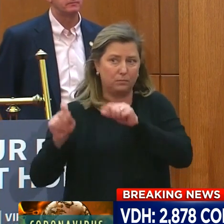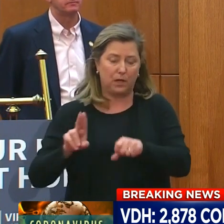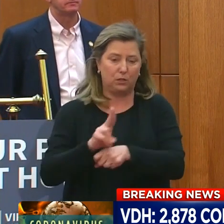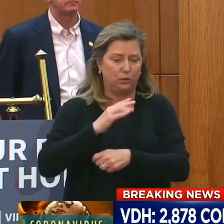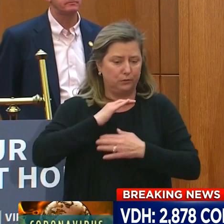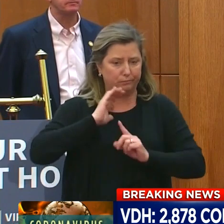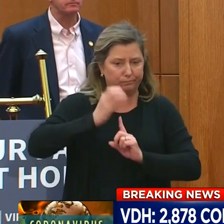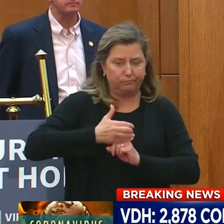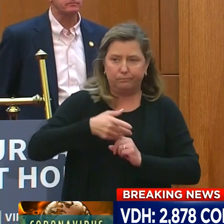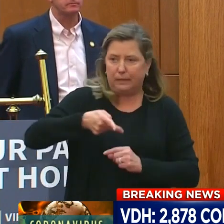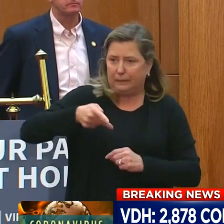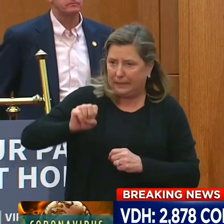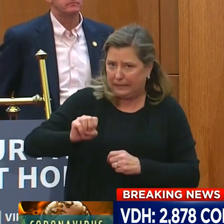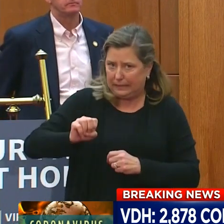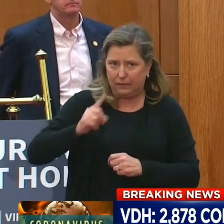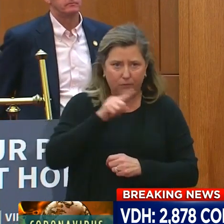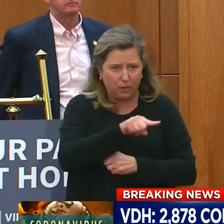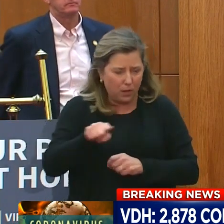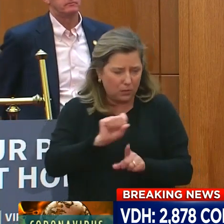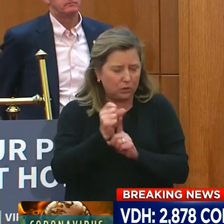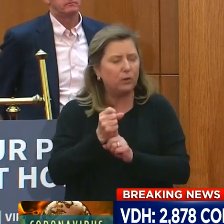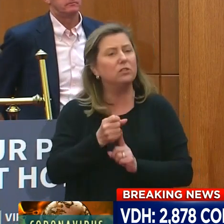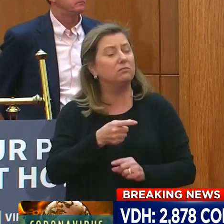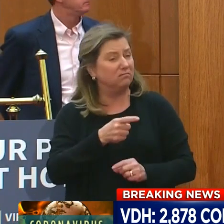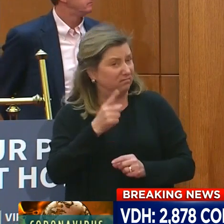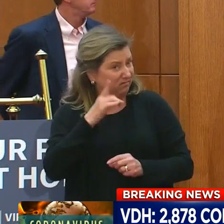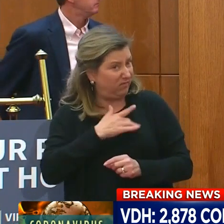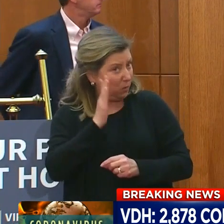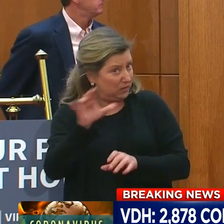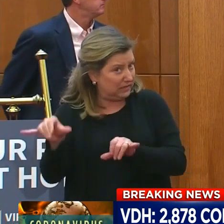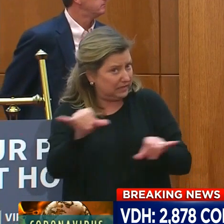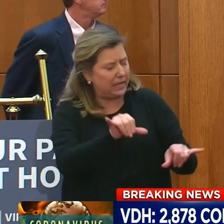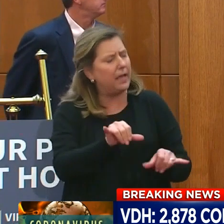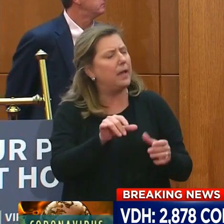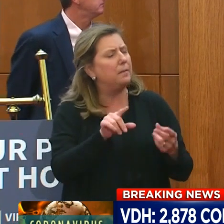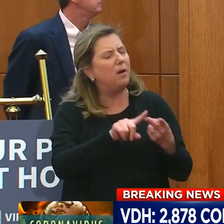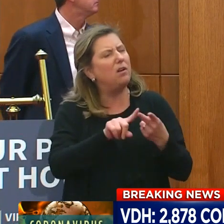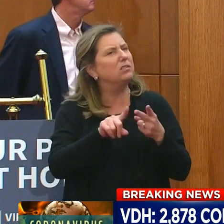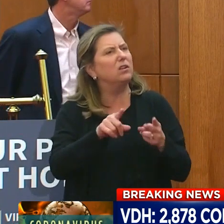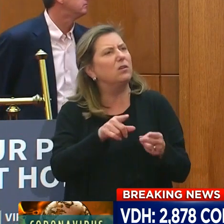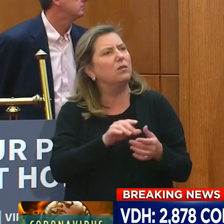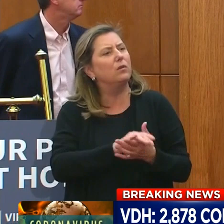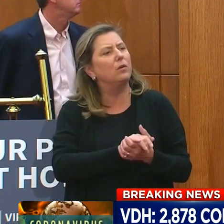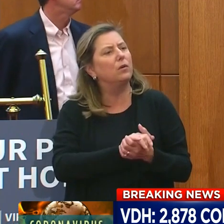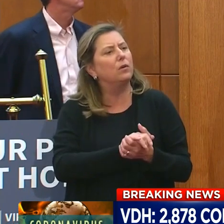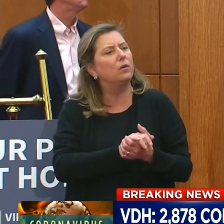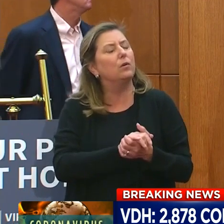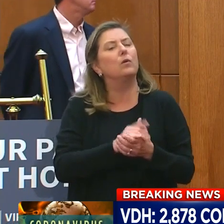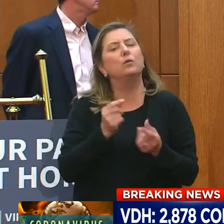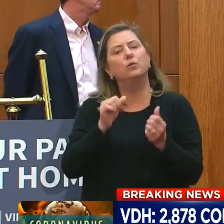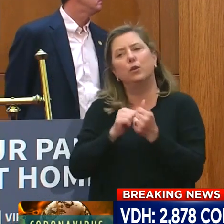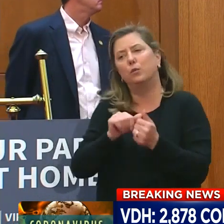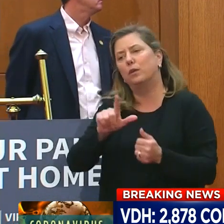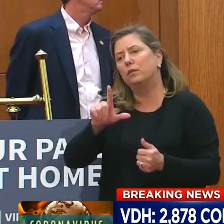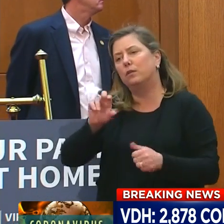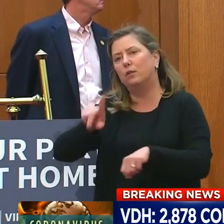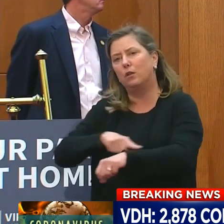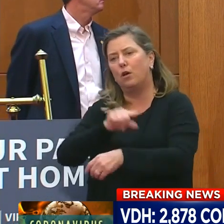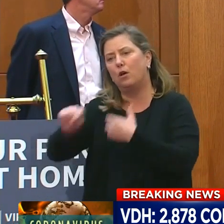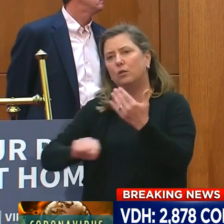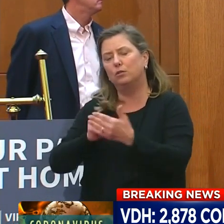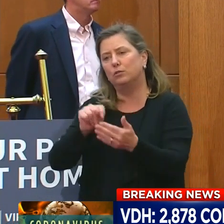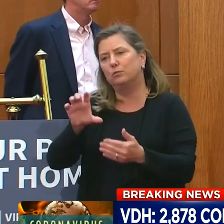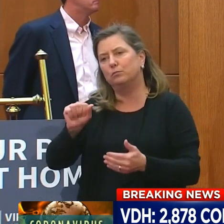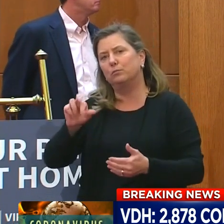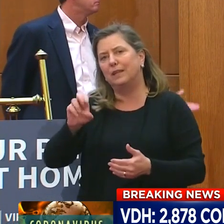interested in something similar to that? And then can you kind of give us a bigger picture of how you guys are dealing with the outbreaks at the long-term care facilities? Yes, I'm going to